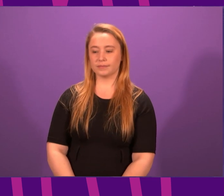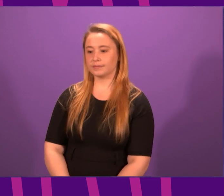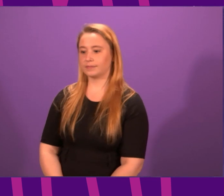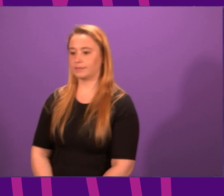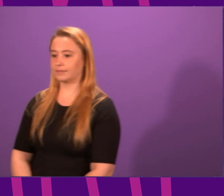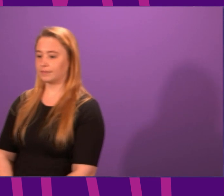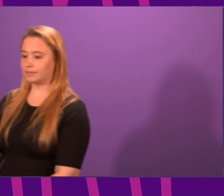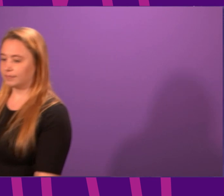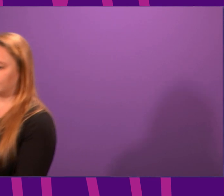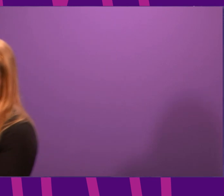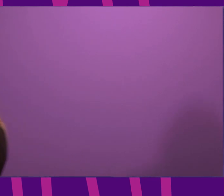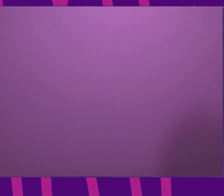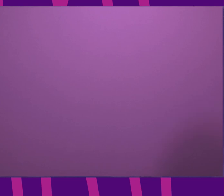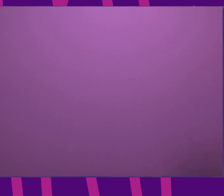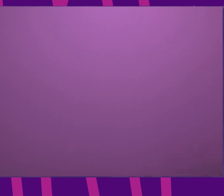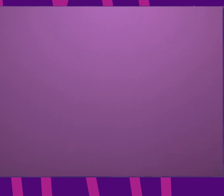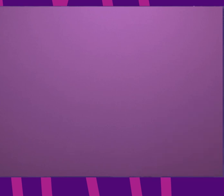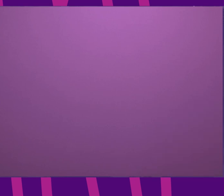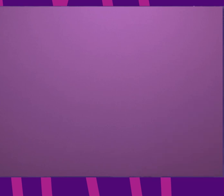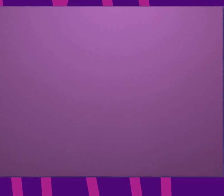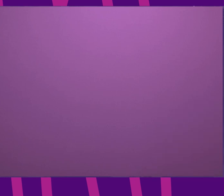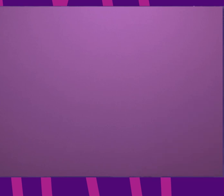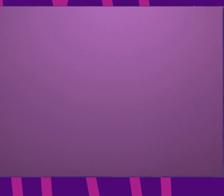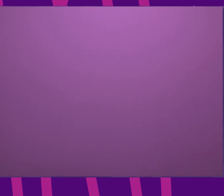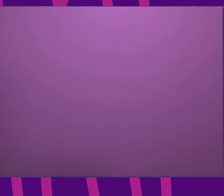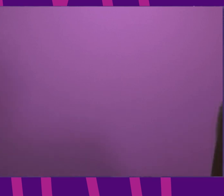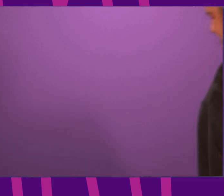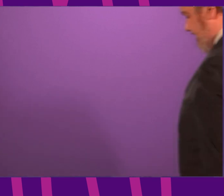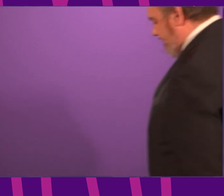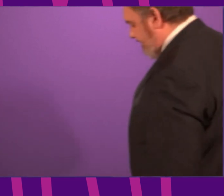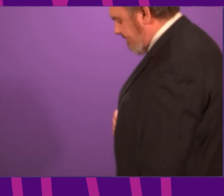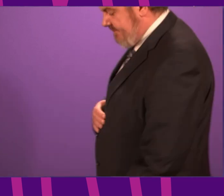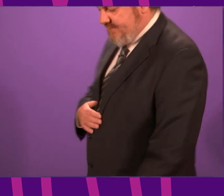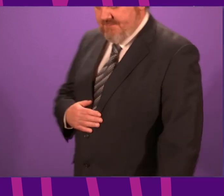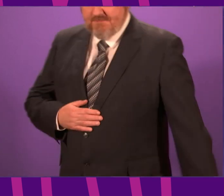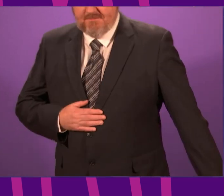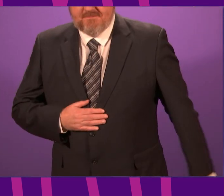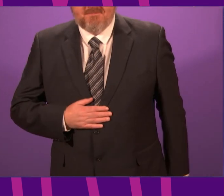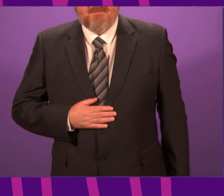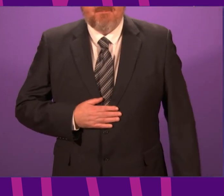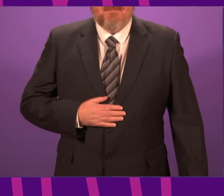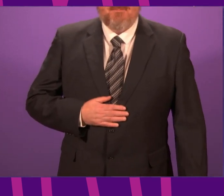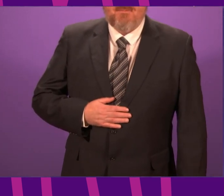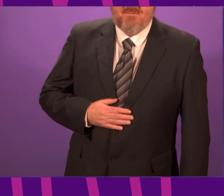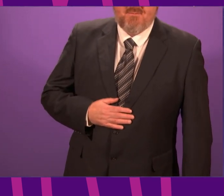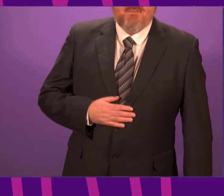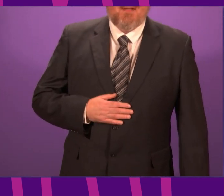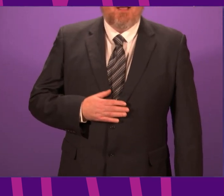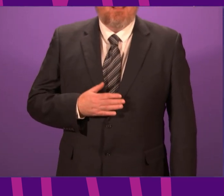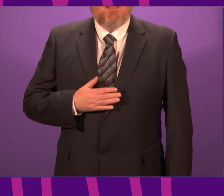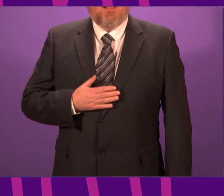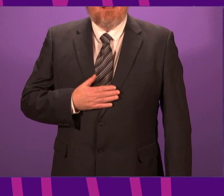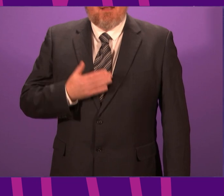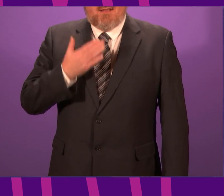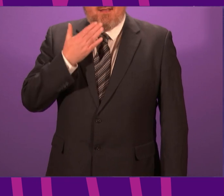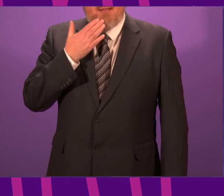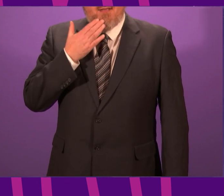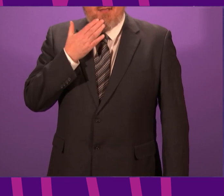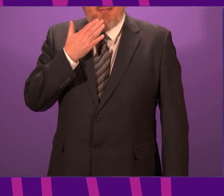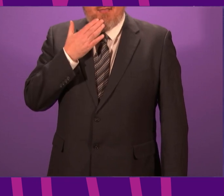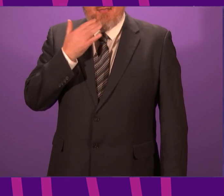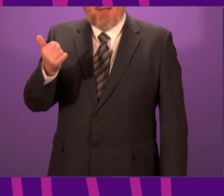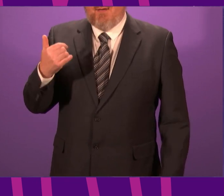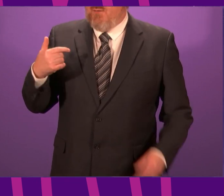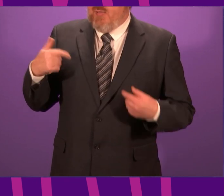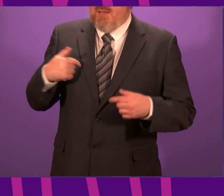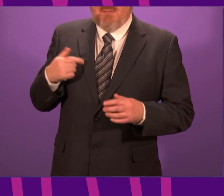for giving way. She talks about the need for clarity. I wonder if Jackie Bailey could clarify on behalf of